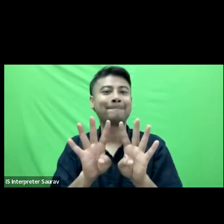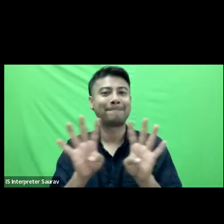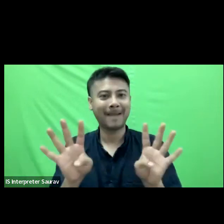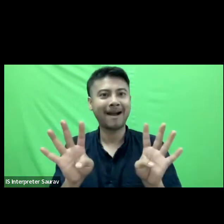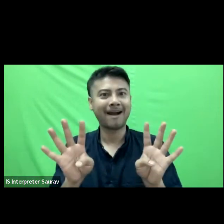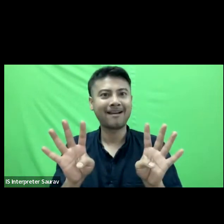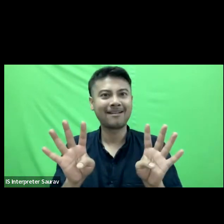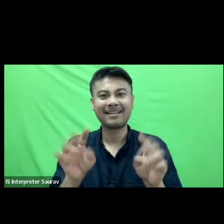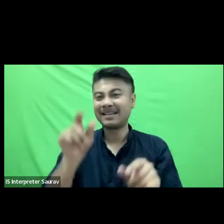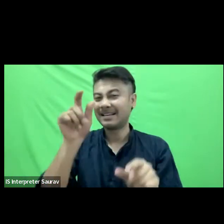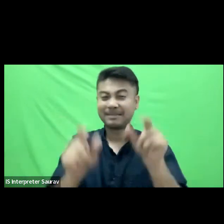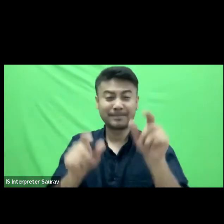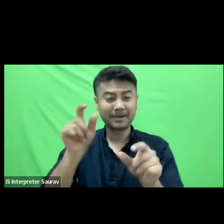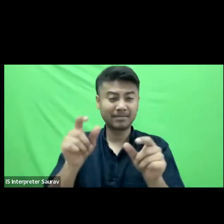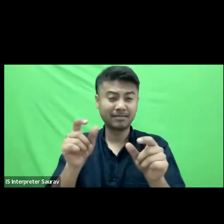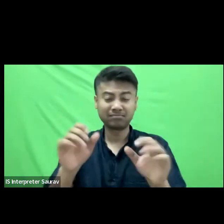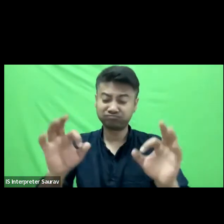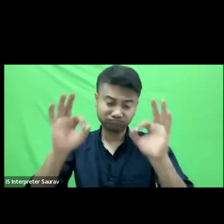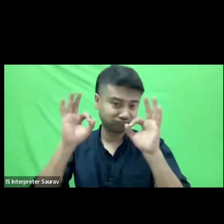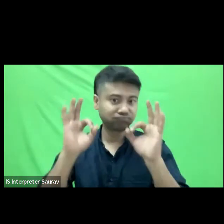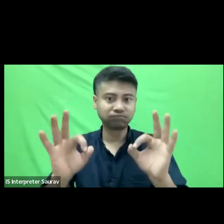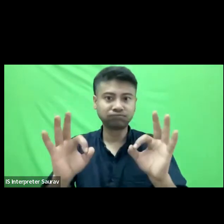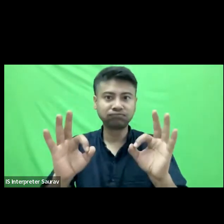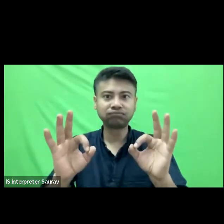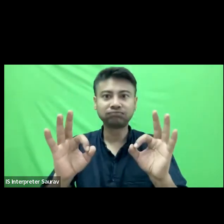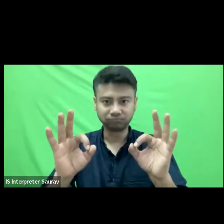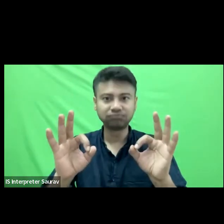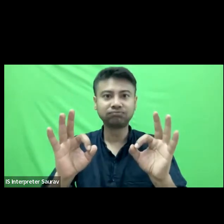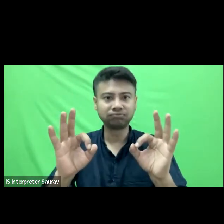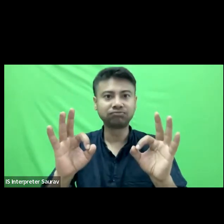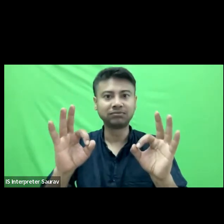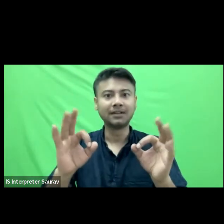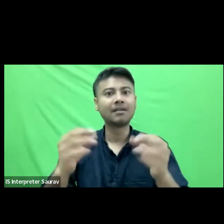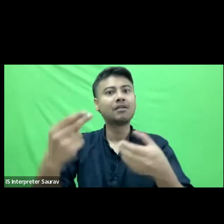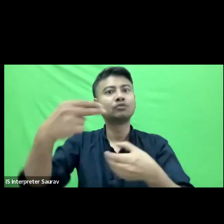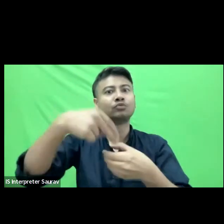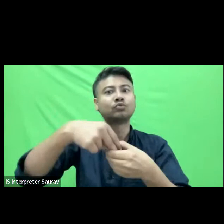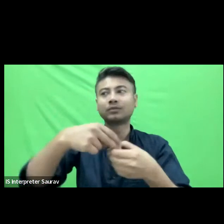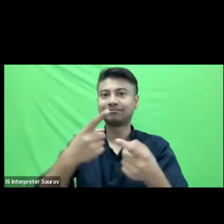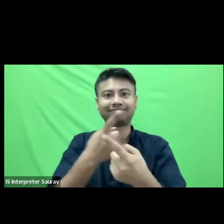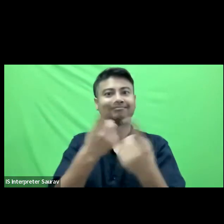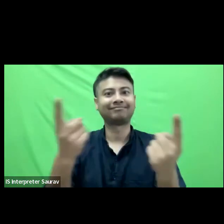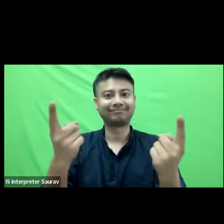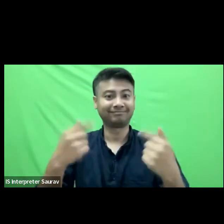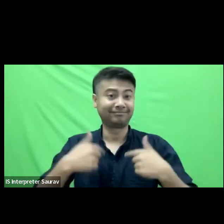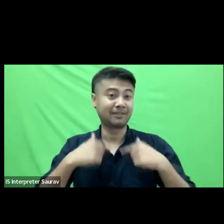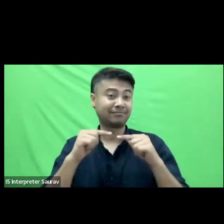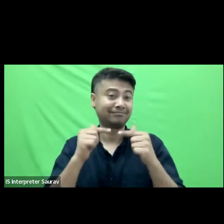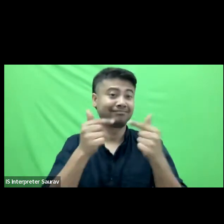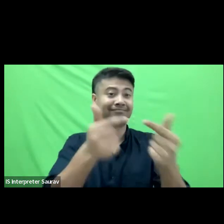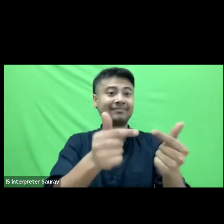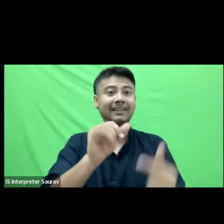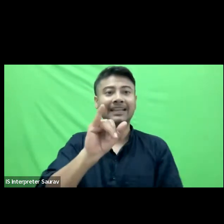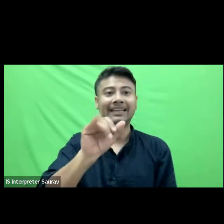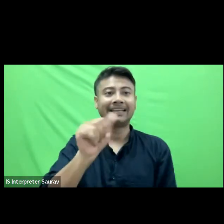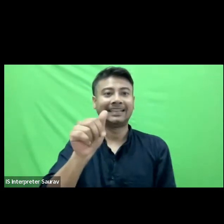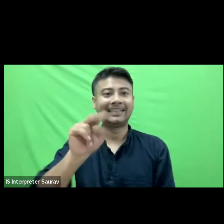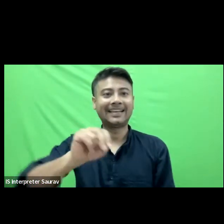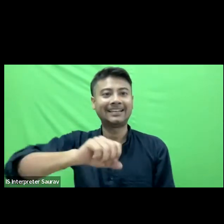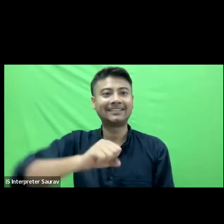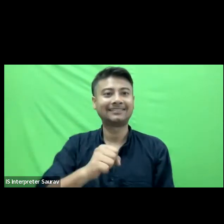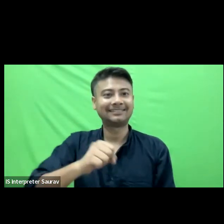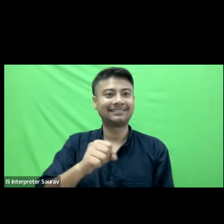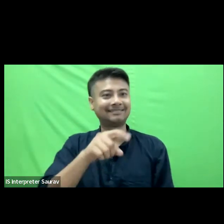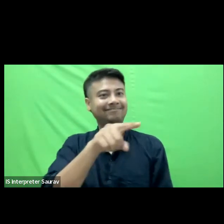who have joined us at the event today. So I would like to hand over to Mr. Ian McKinnon, who is